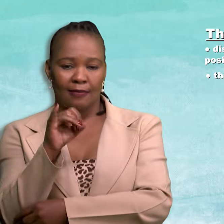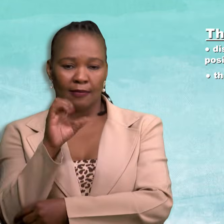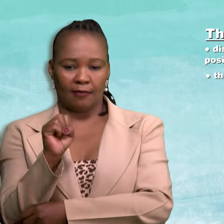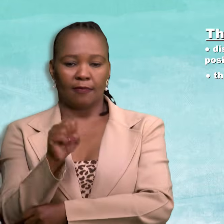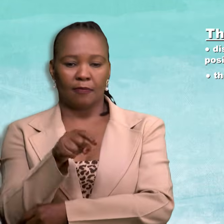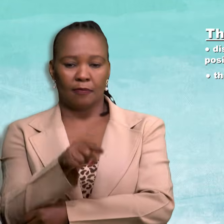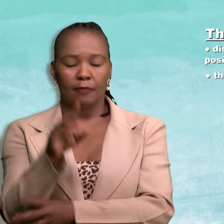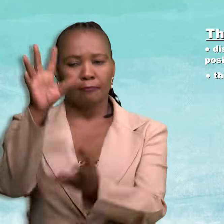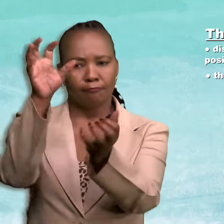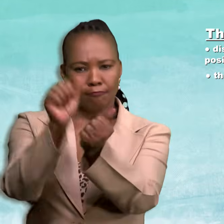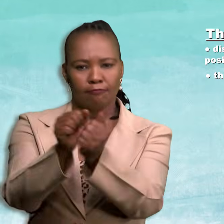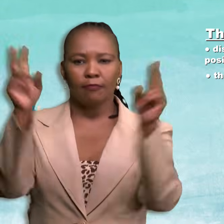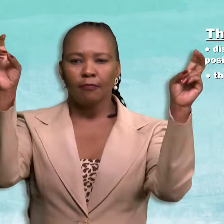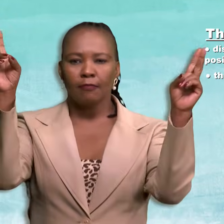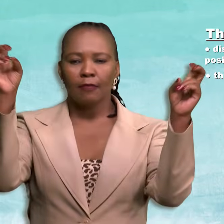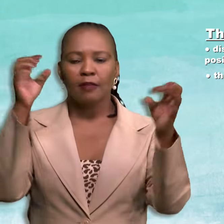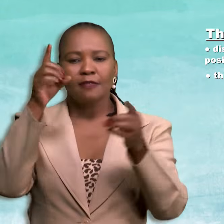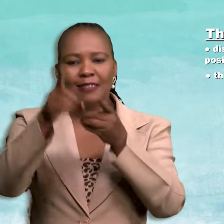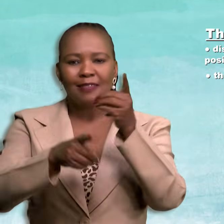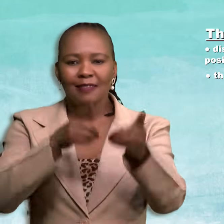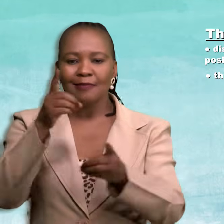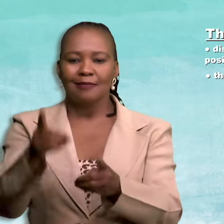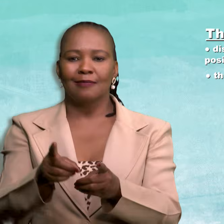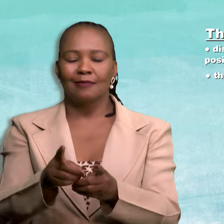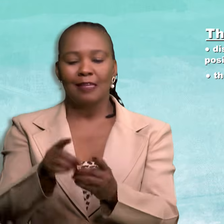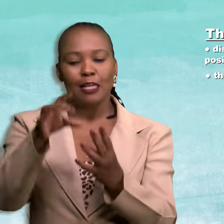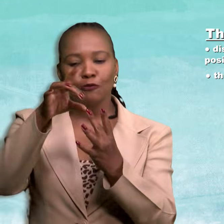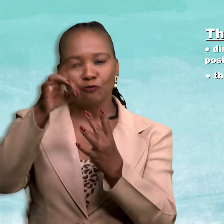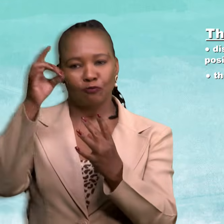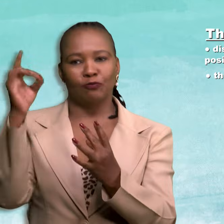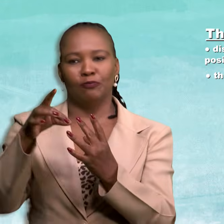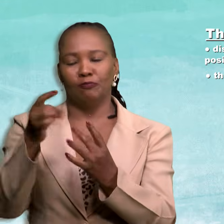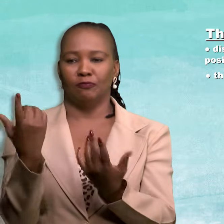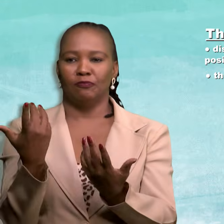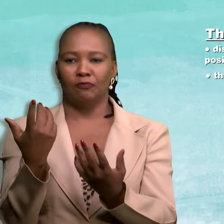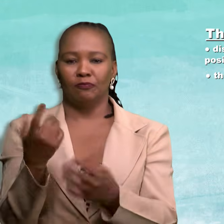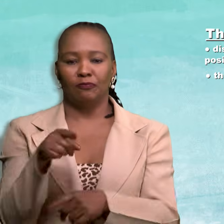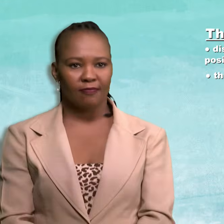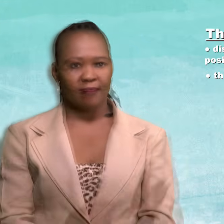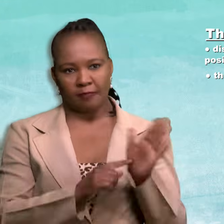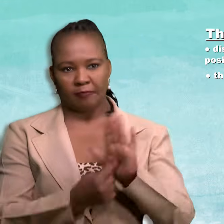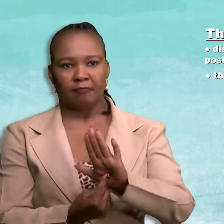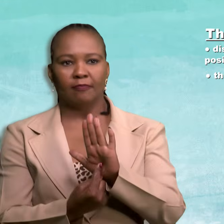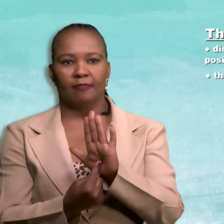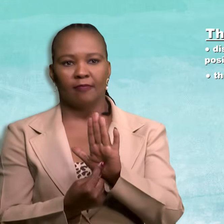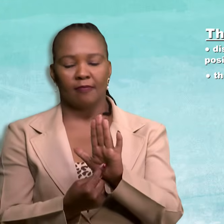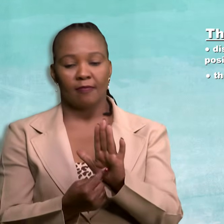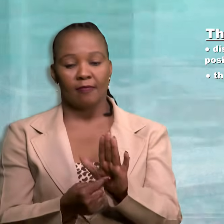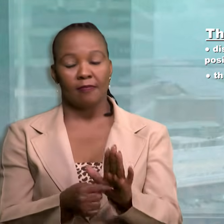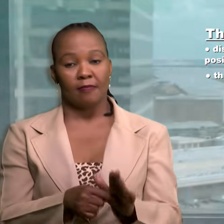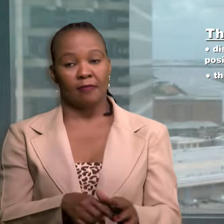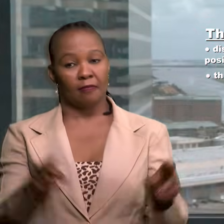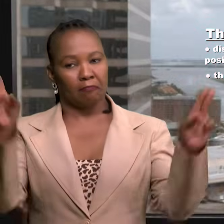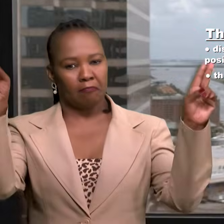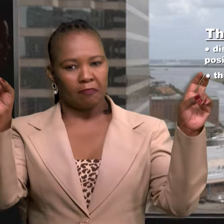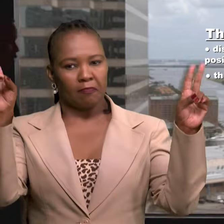statement outlines the topic of the discussion and the scope of the topic that you will cover. For example, if the